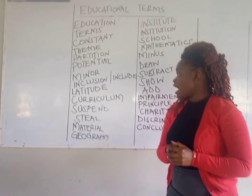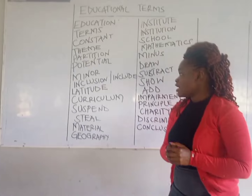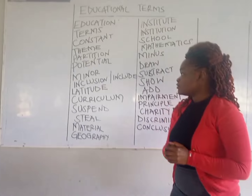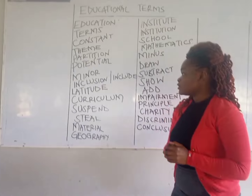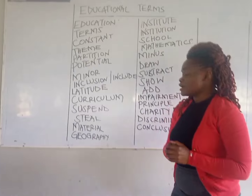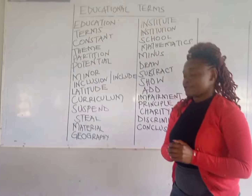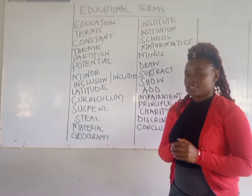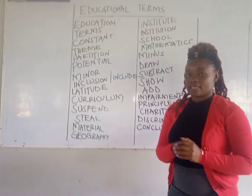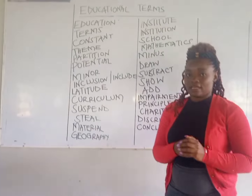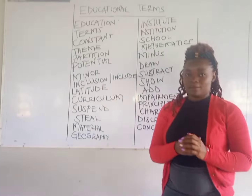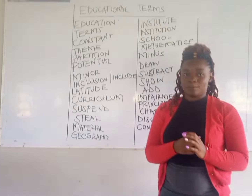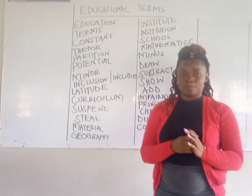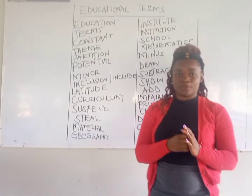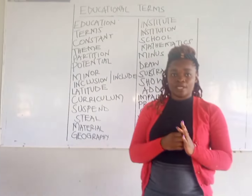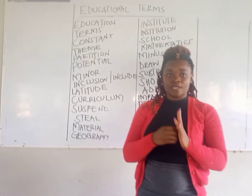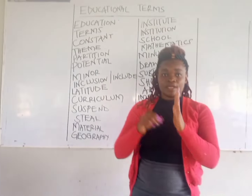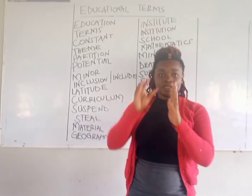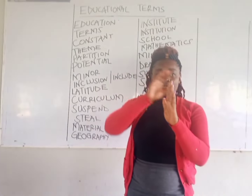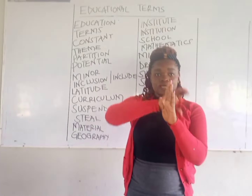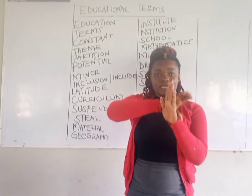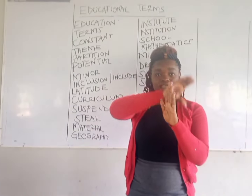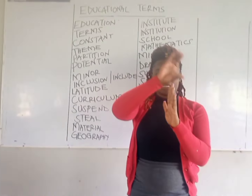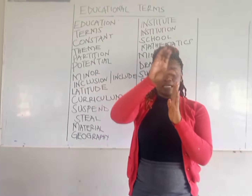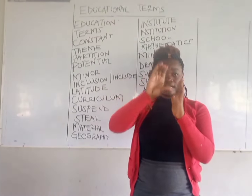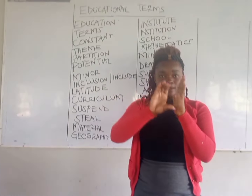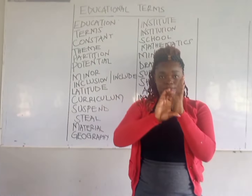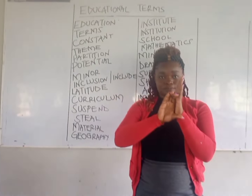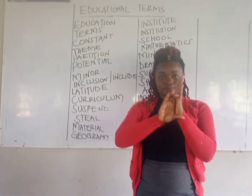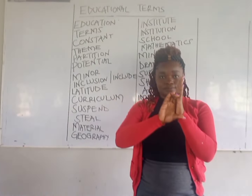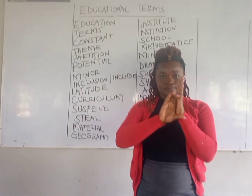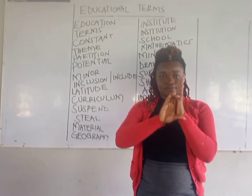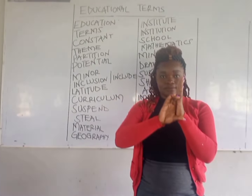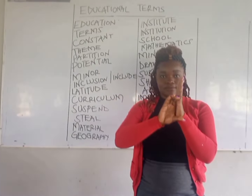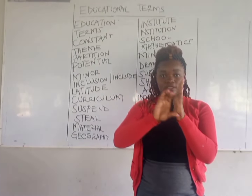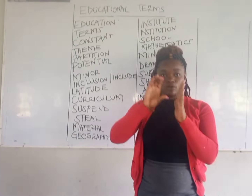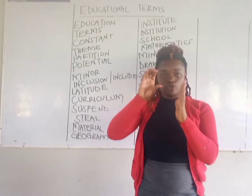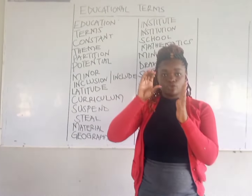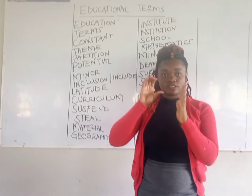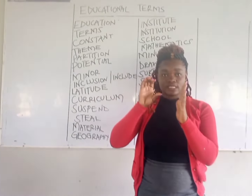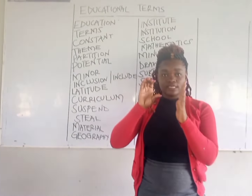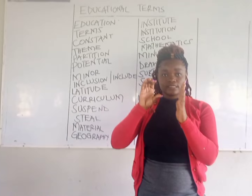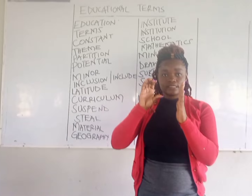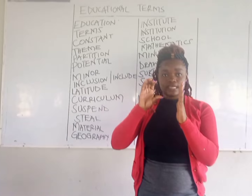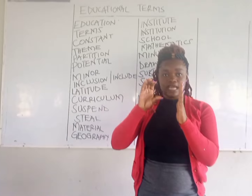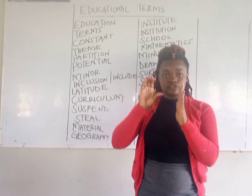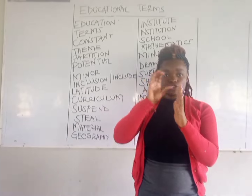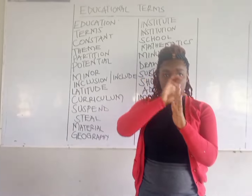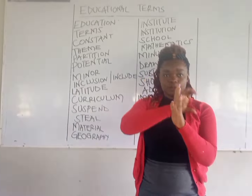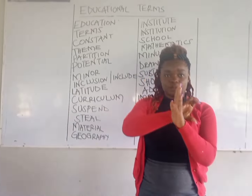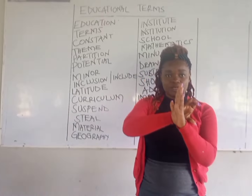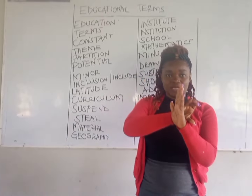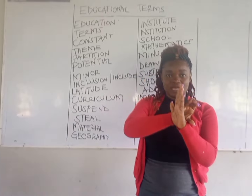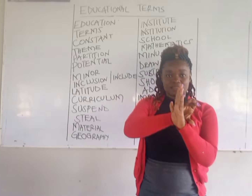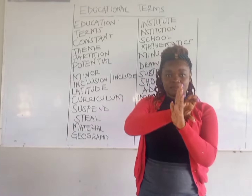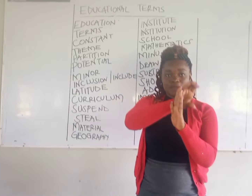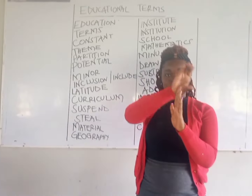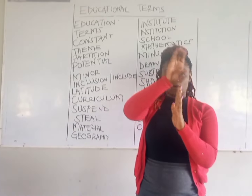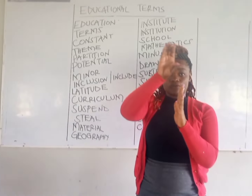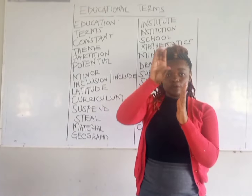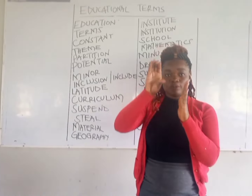have curriculum. Curriculum. Using C hand shape at the back of your